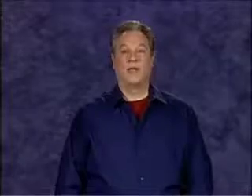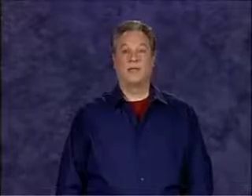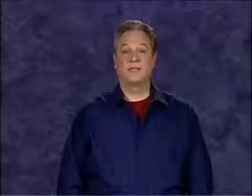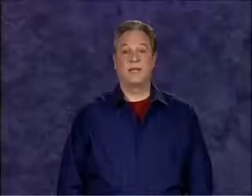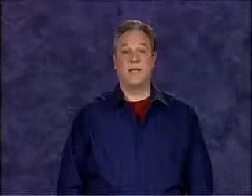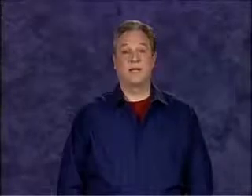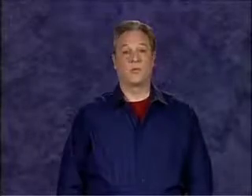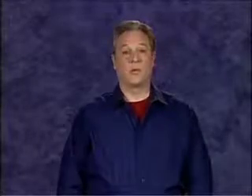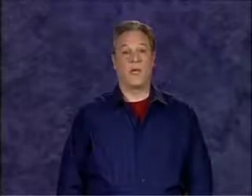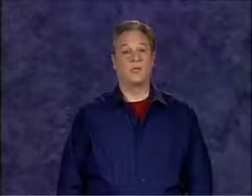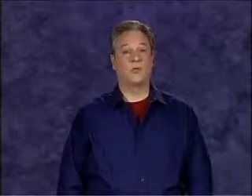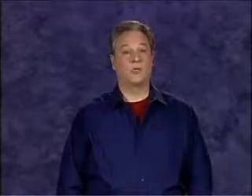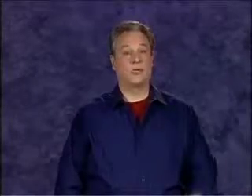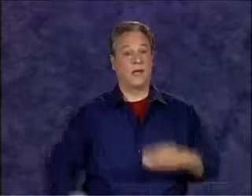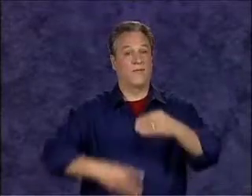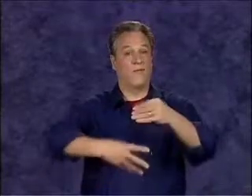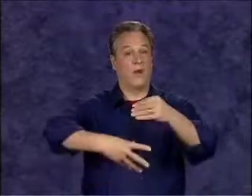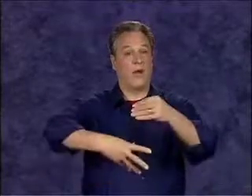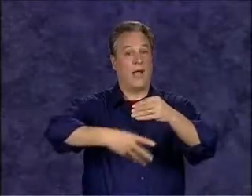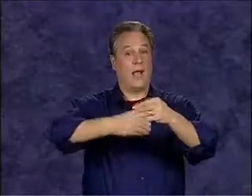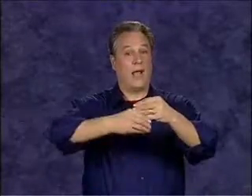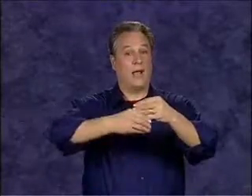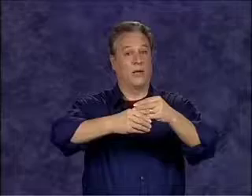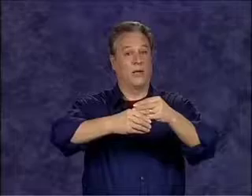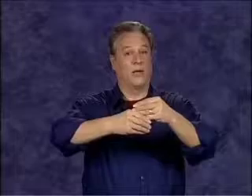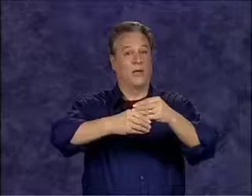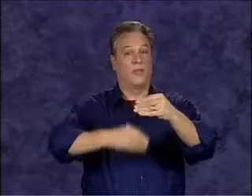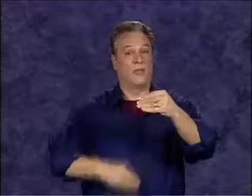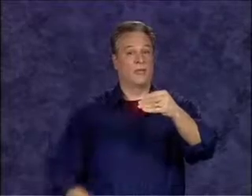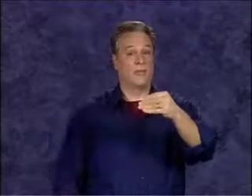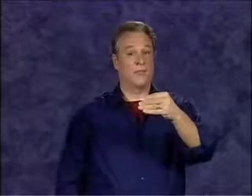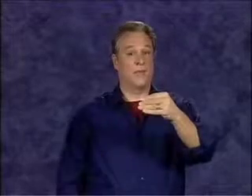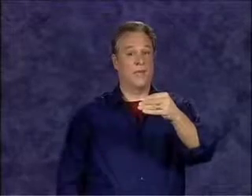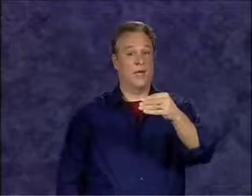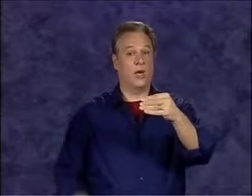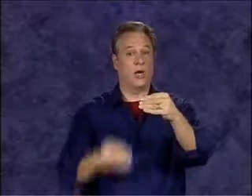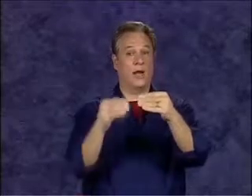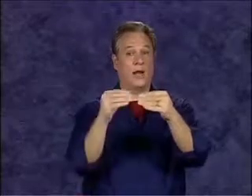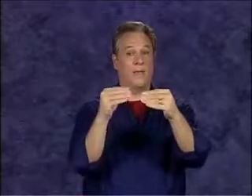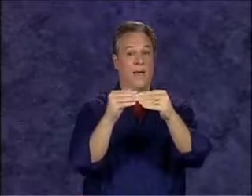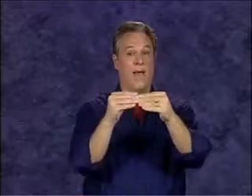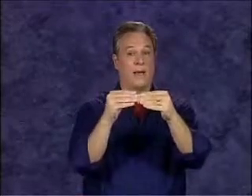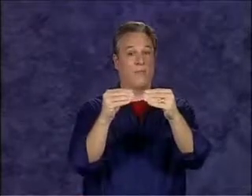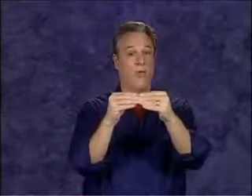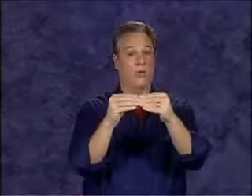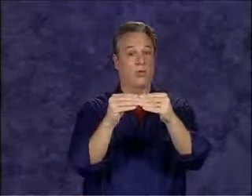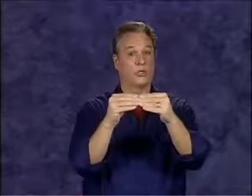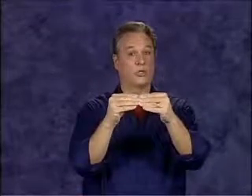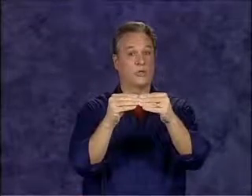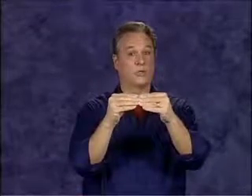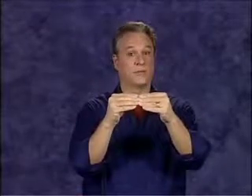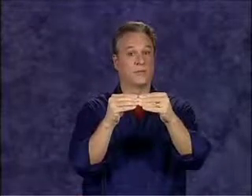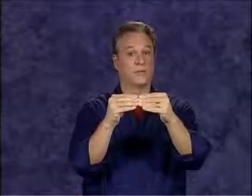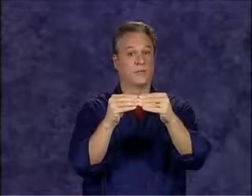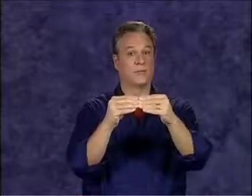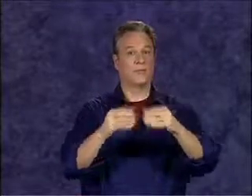This sign is related to the sign for add. There's something here and I'm adding more to it.